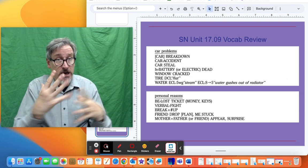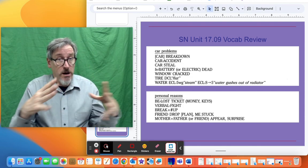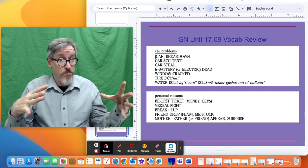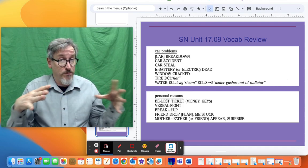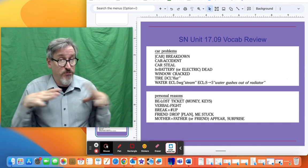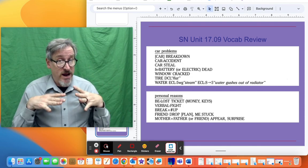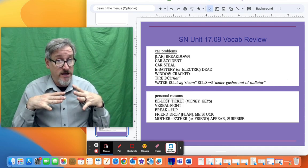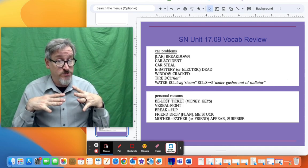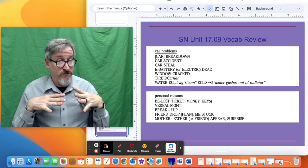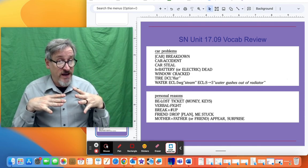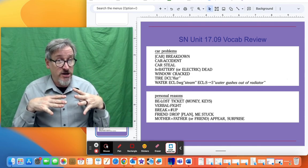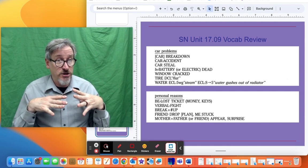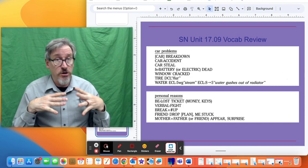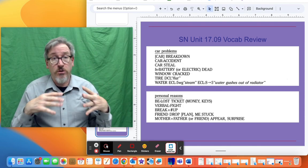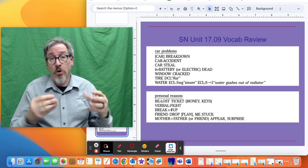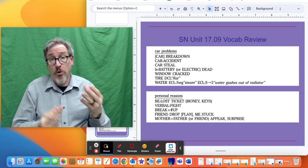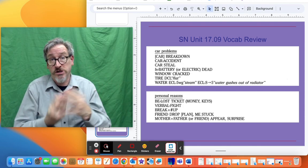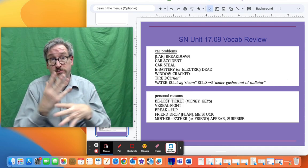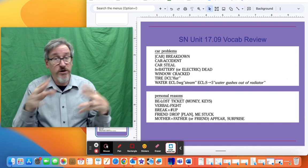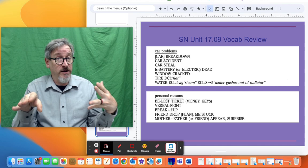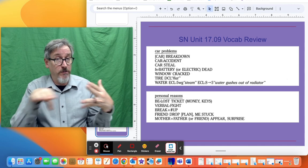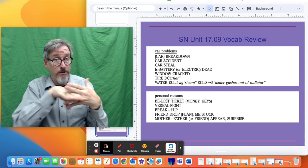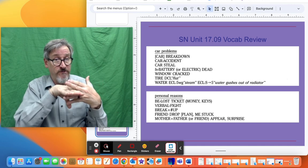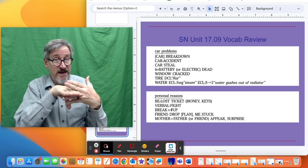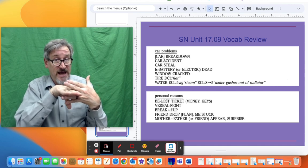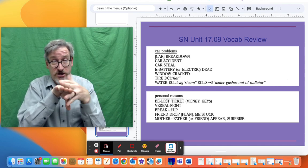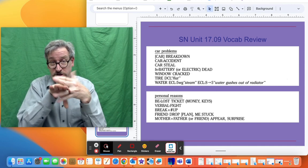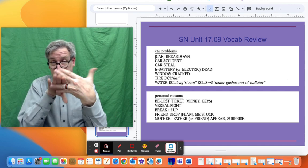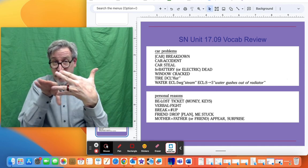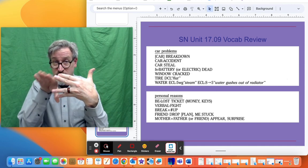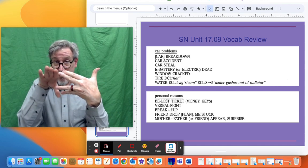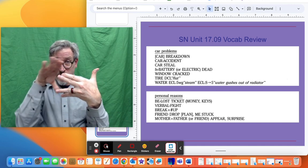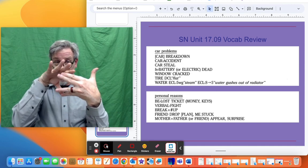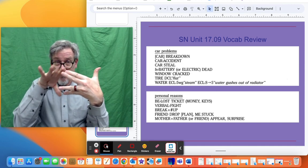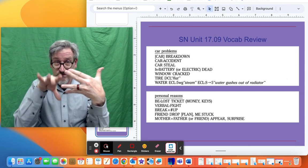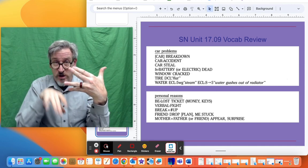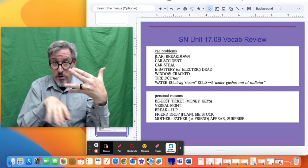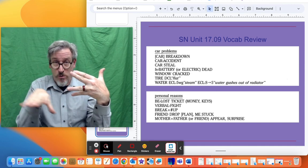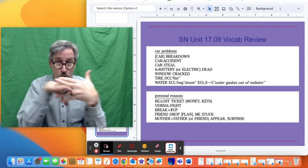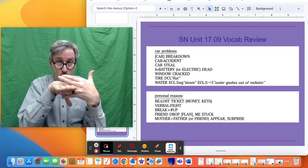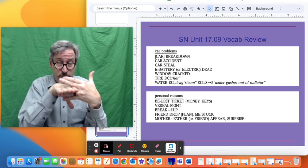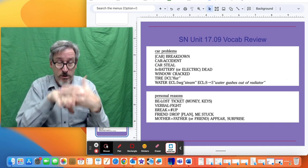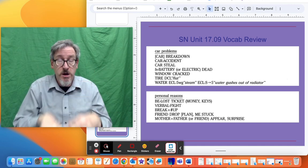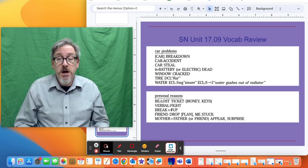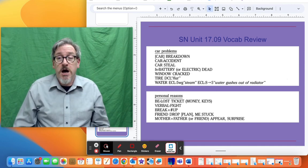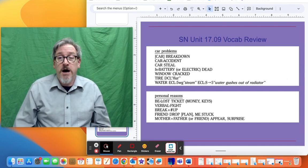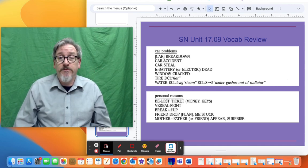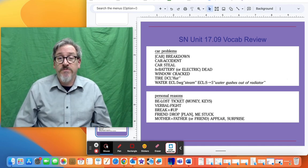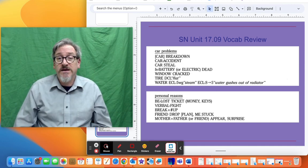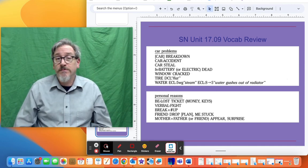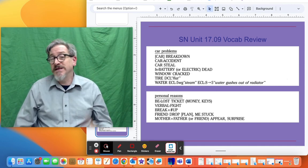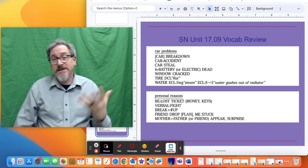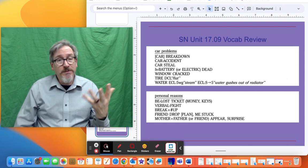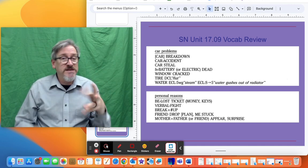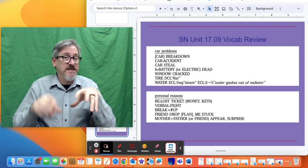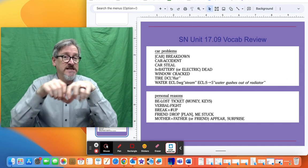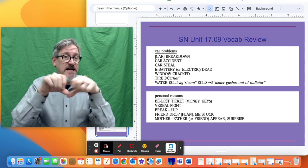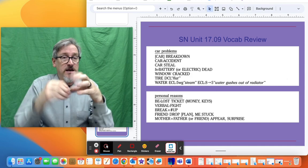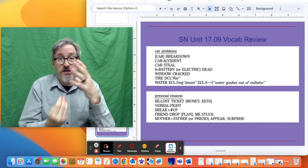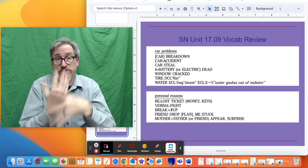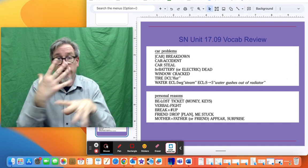spring break, spring vacation, or spring vacation, so an interruption to the flow. But some people